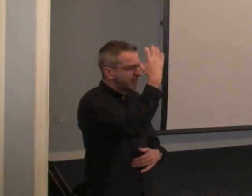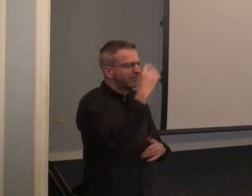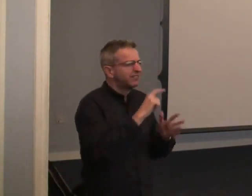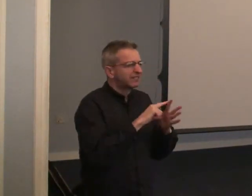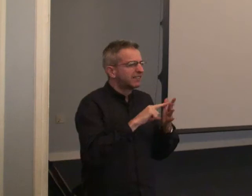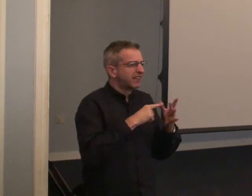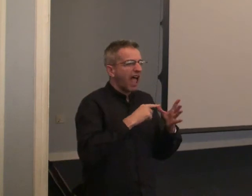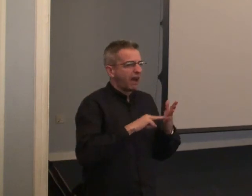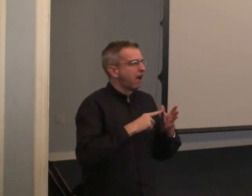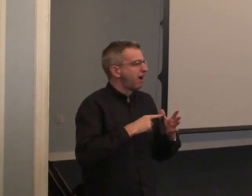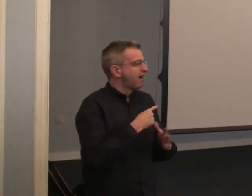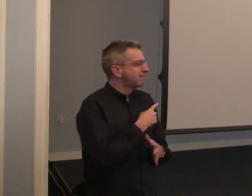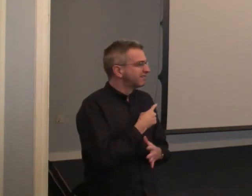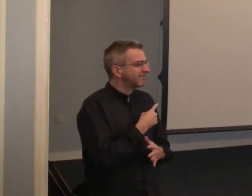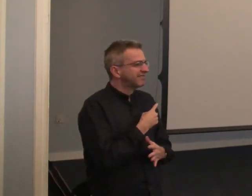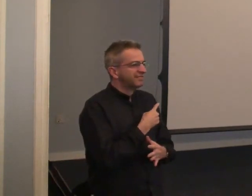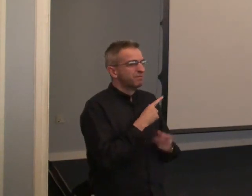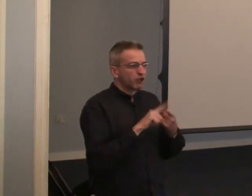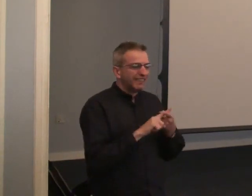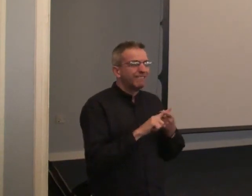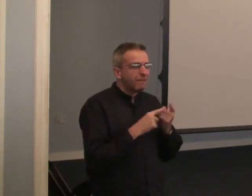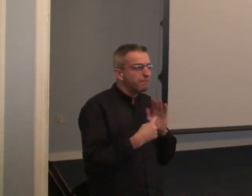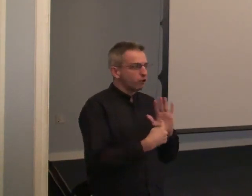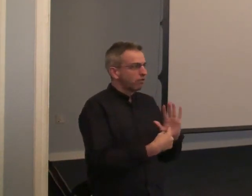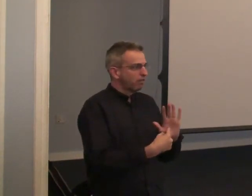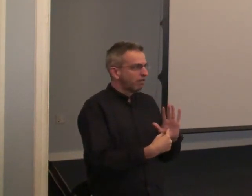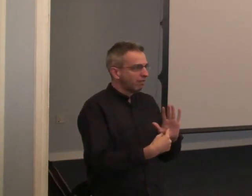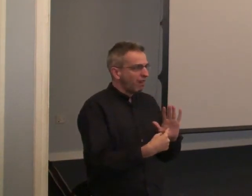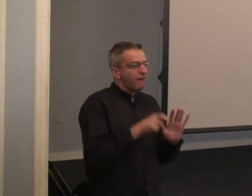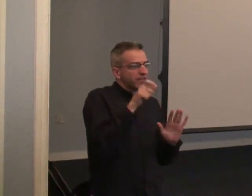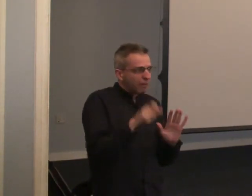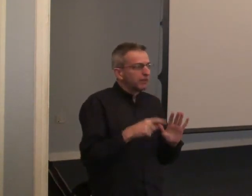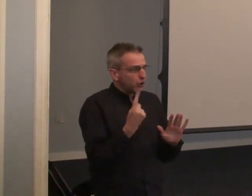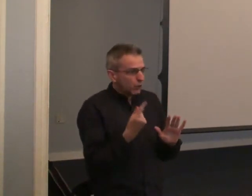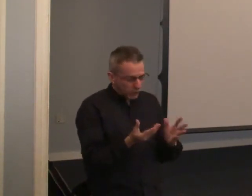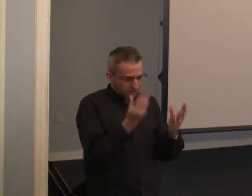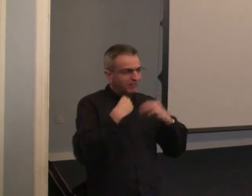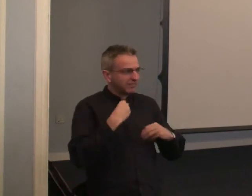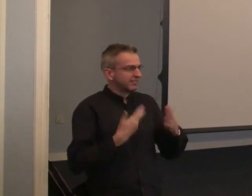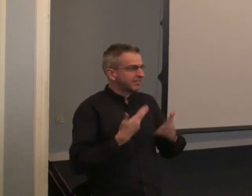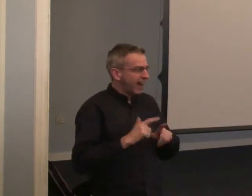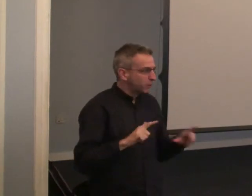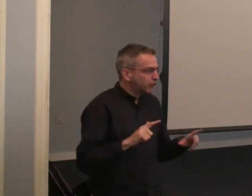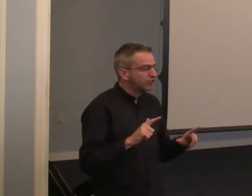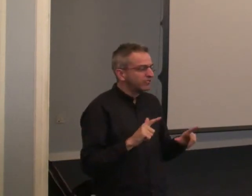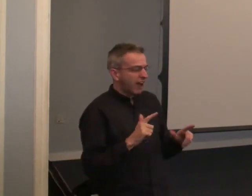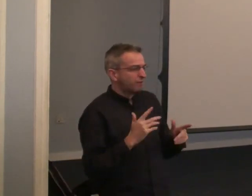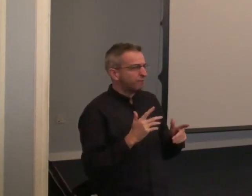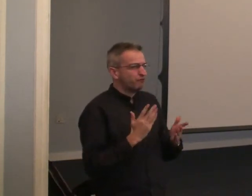this was the final clip that they saw, was a clip of Princess Diana signing. We wanted to show a positive role model of someone from mainstream society